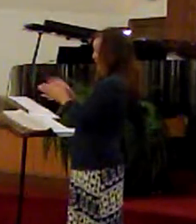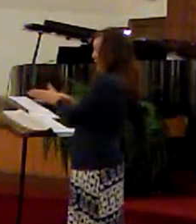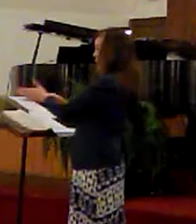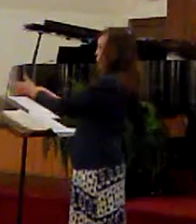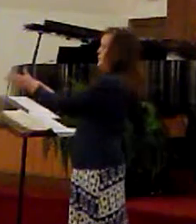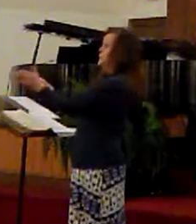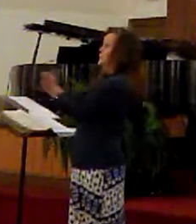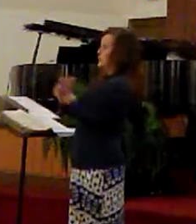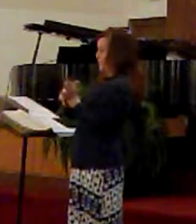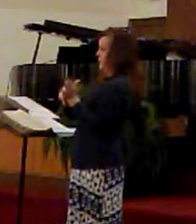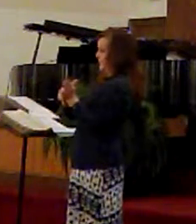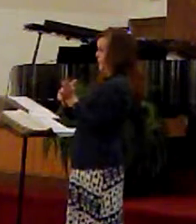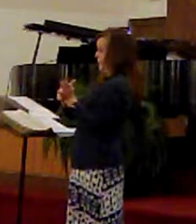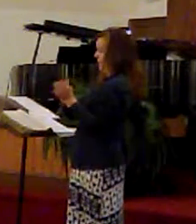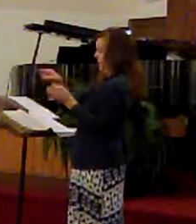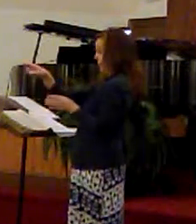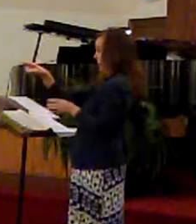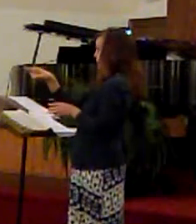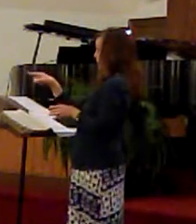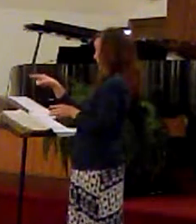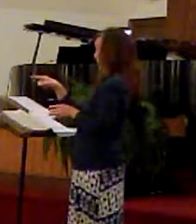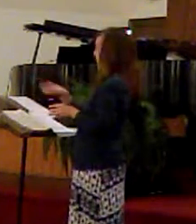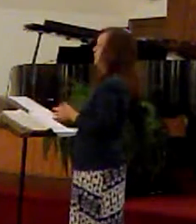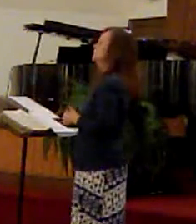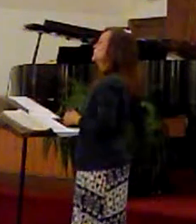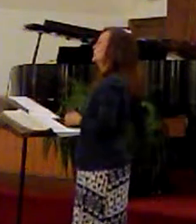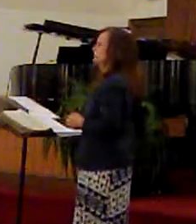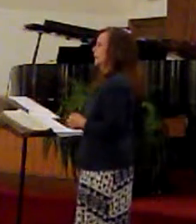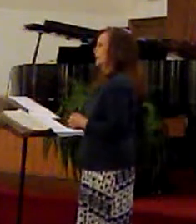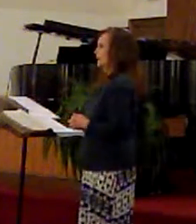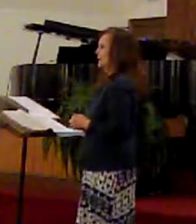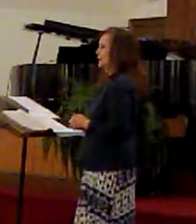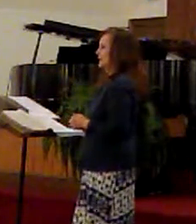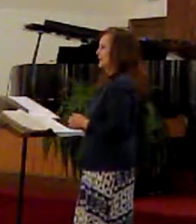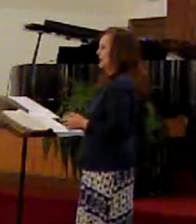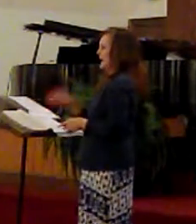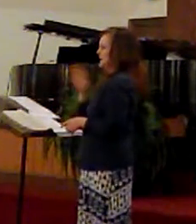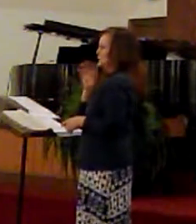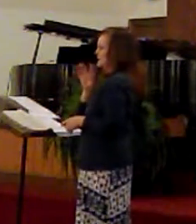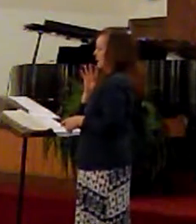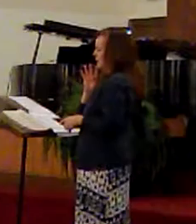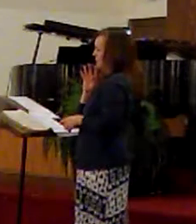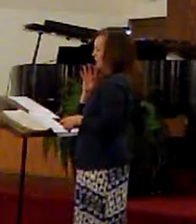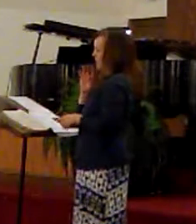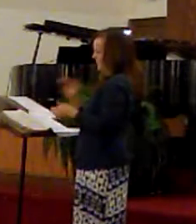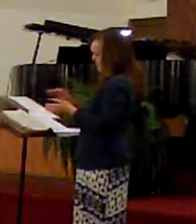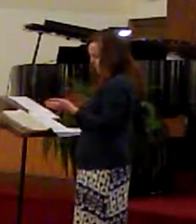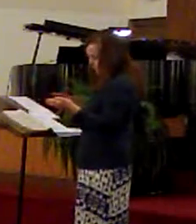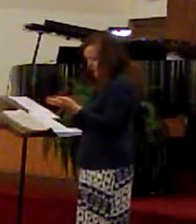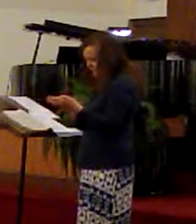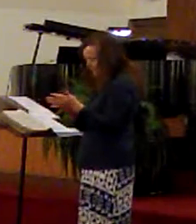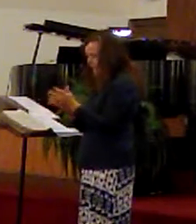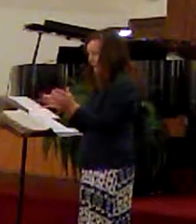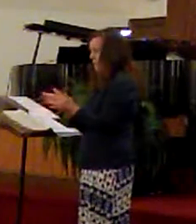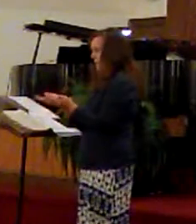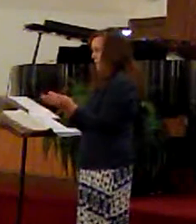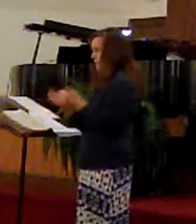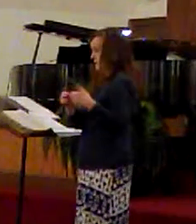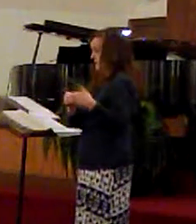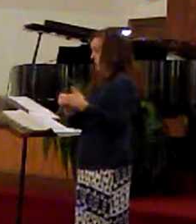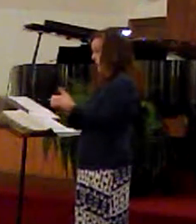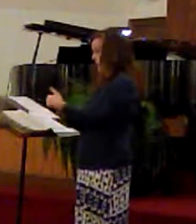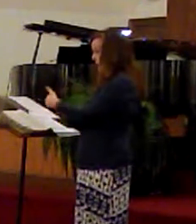us. We learned that last week as we were studying, as we were talking about reading the Bible, and the Holy Spirit's there to guide us and to